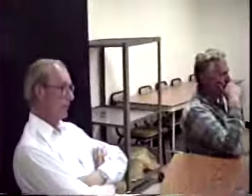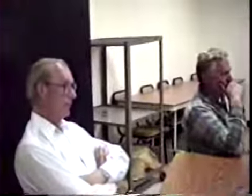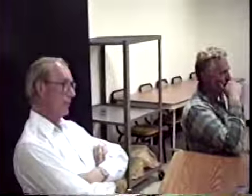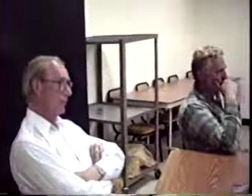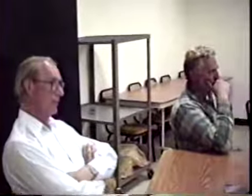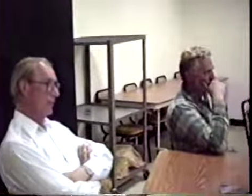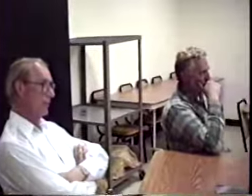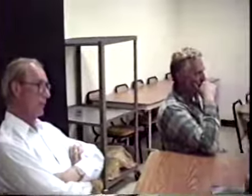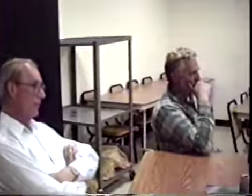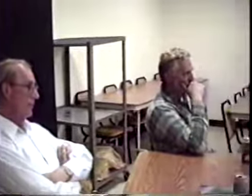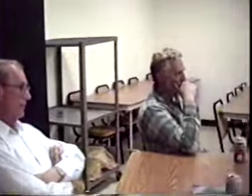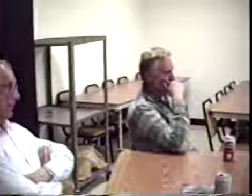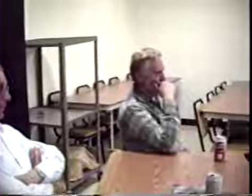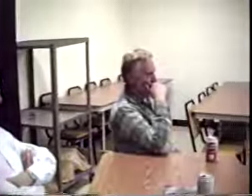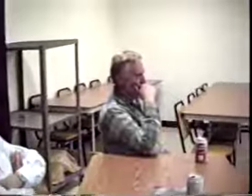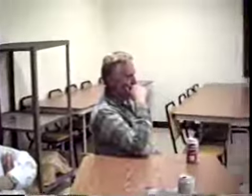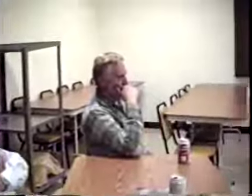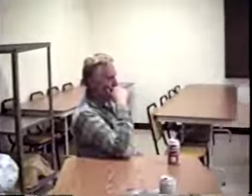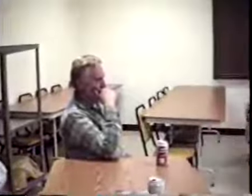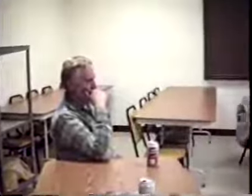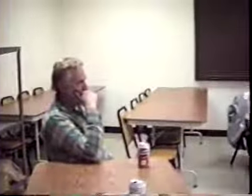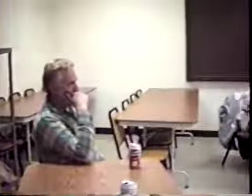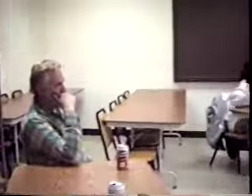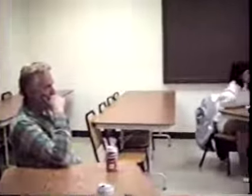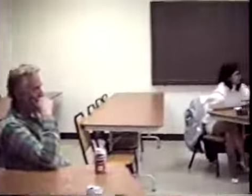achieved, what one of their goals was, and